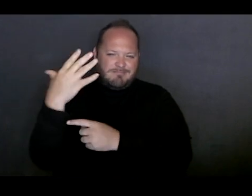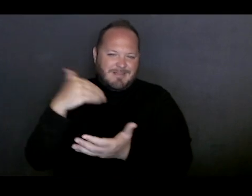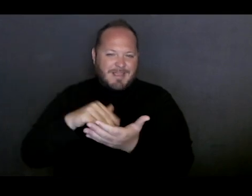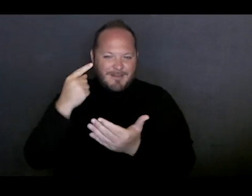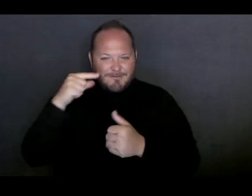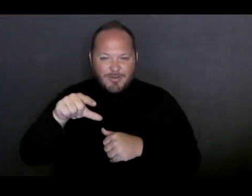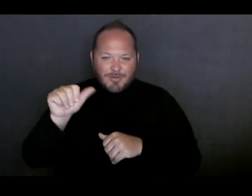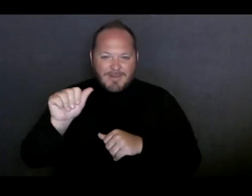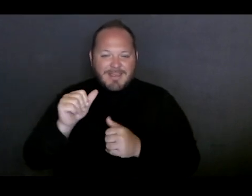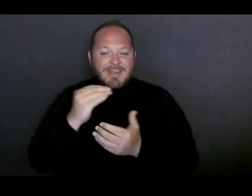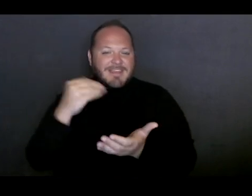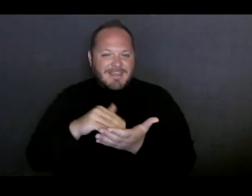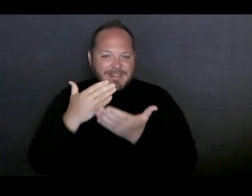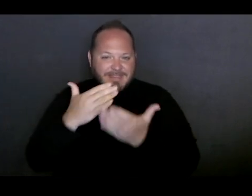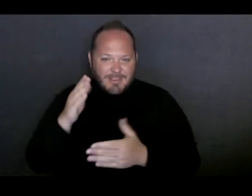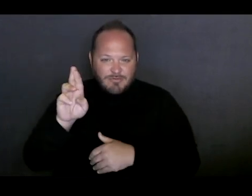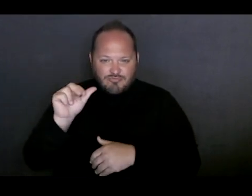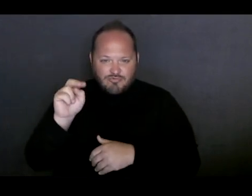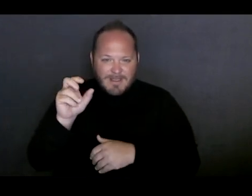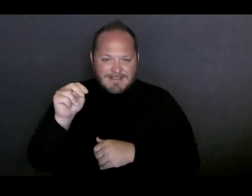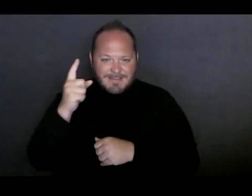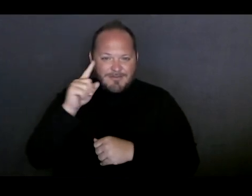Thank you again, and thank you, Brandon, for doing the ASL.